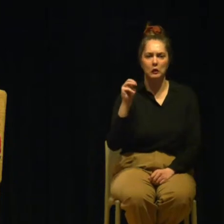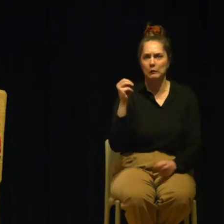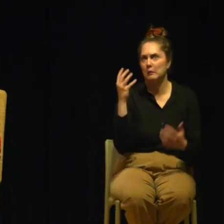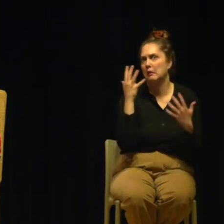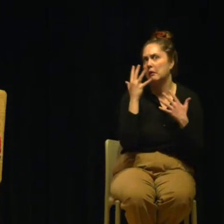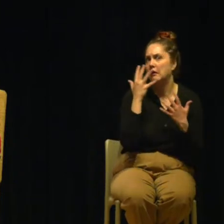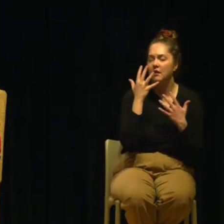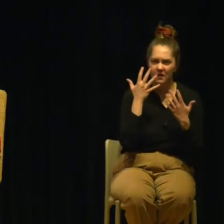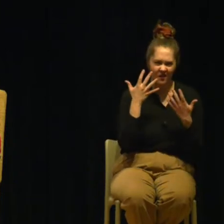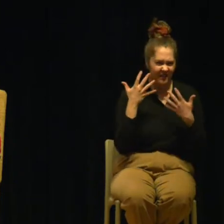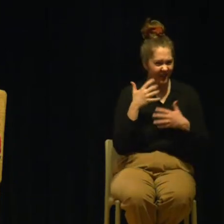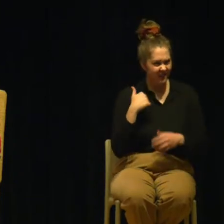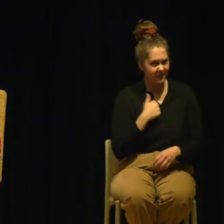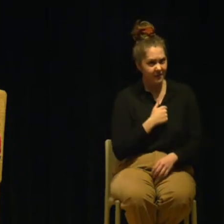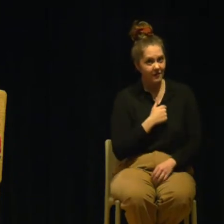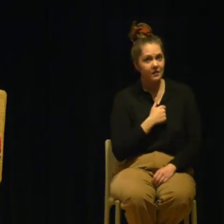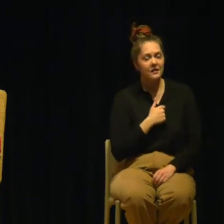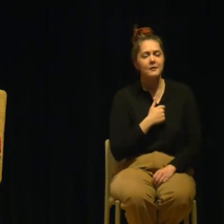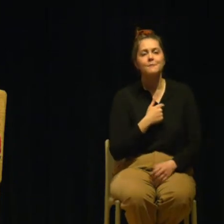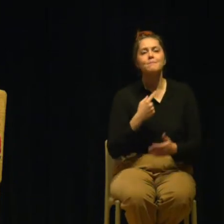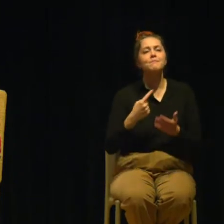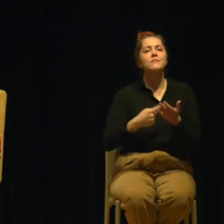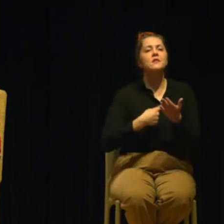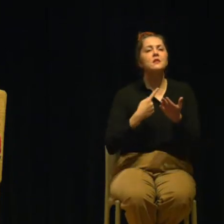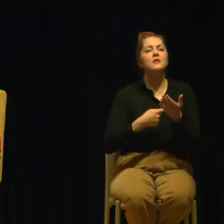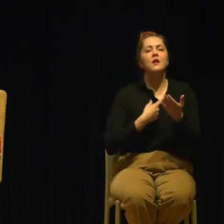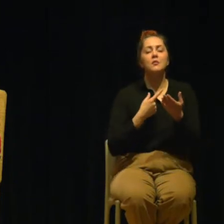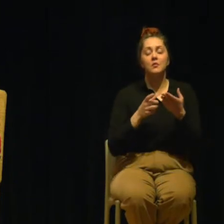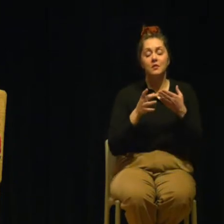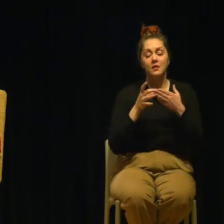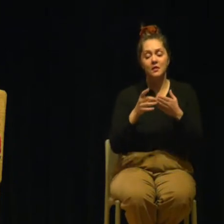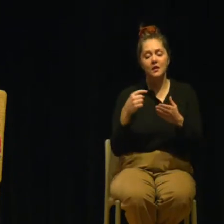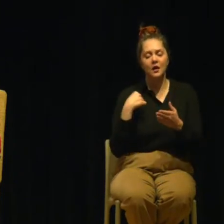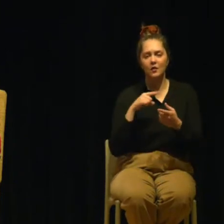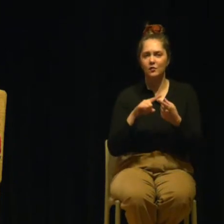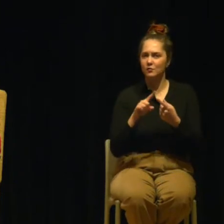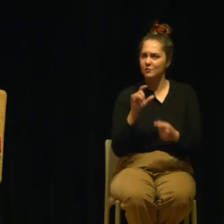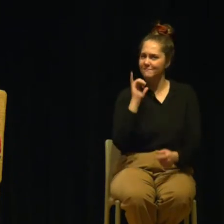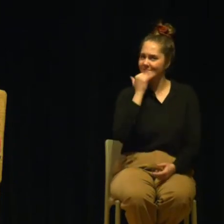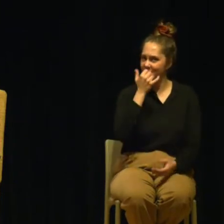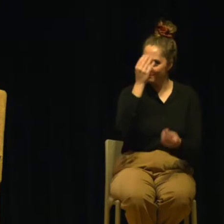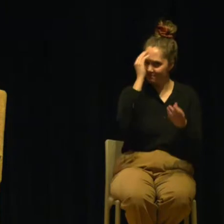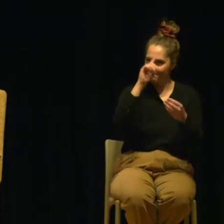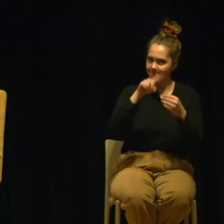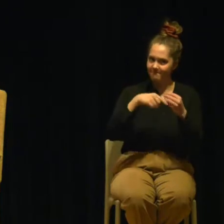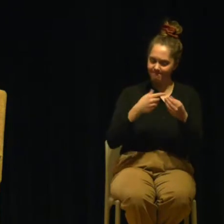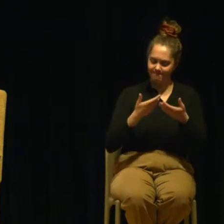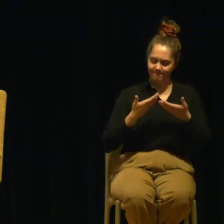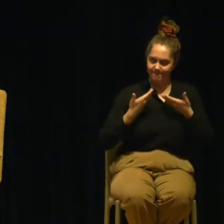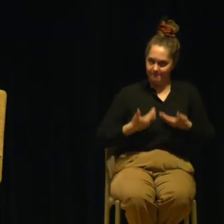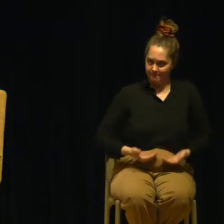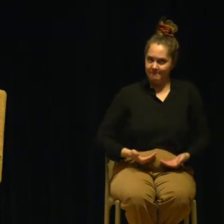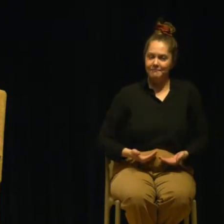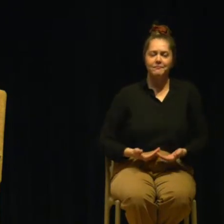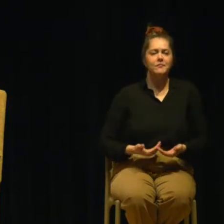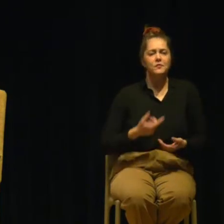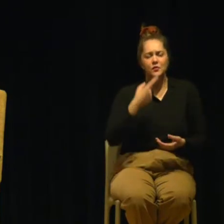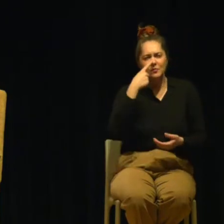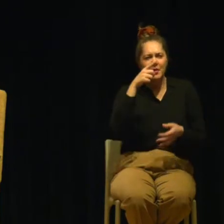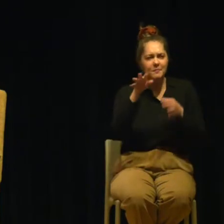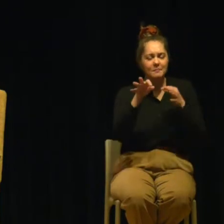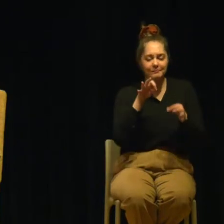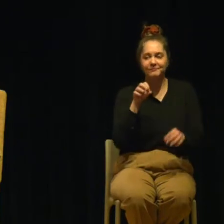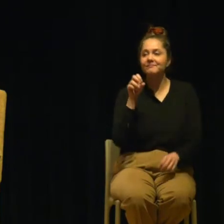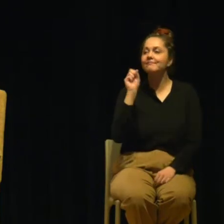us. And sometimes leads us to misinformation about ourselves. So can you share what you meant by that?